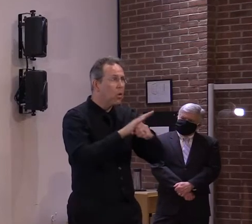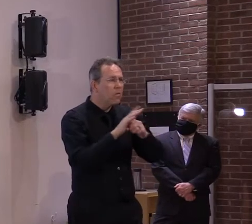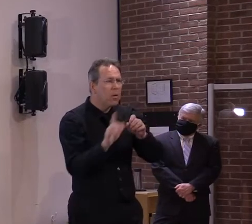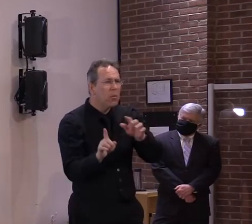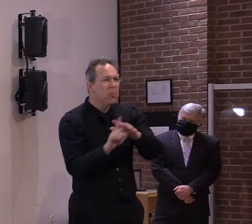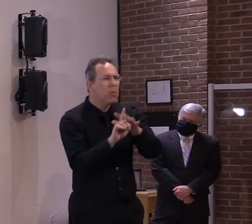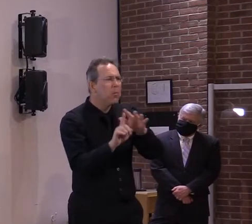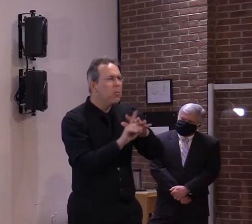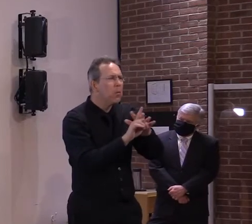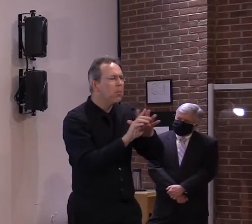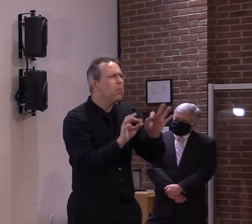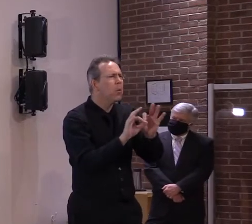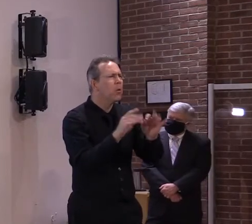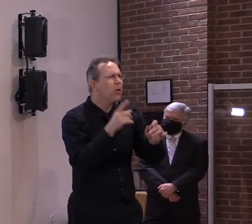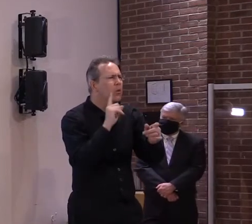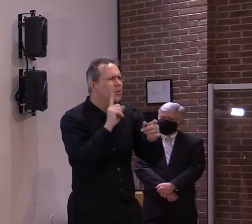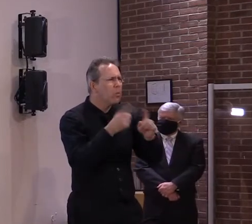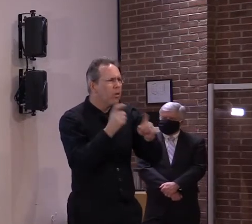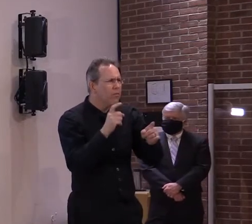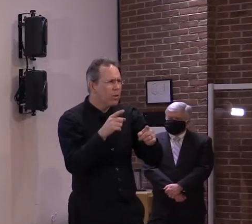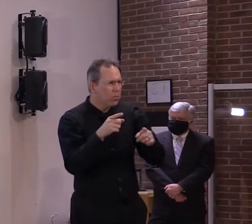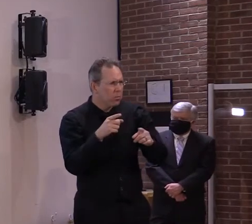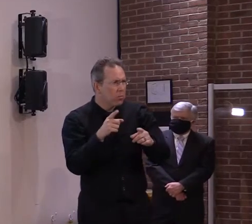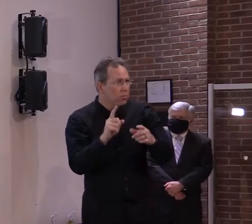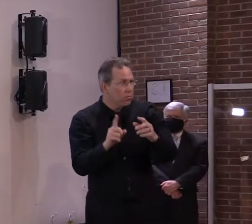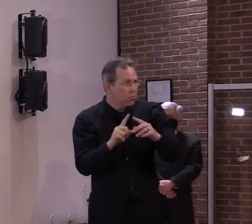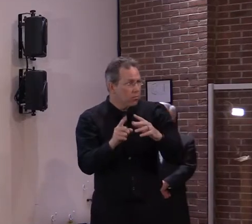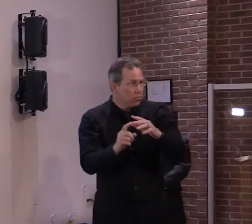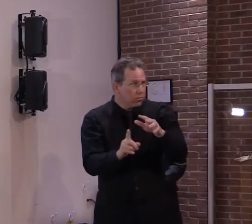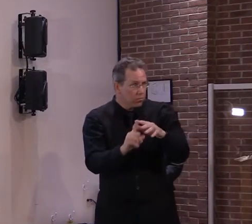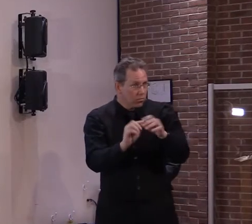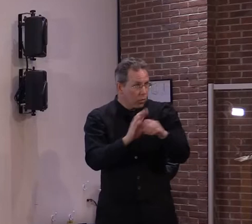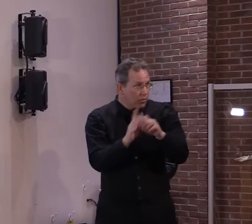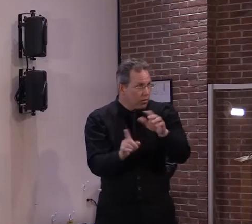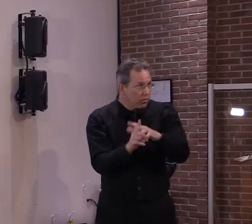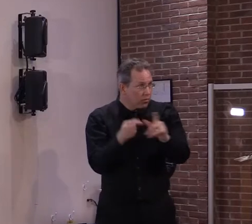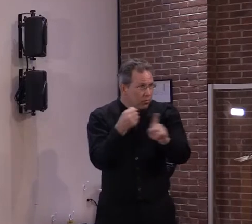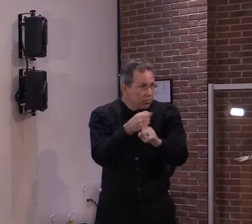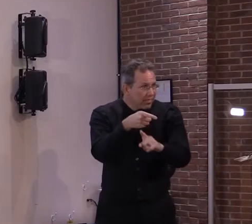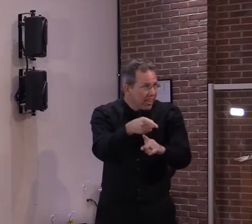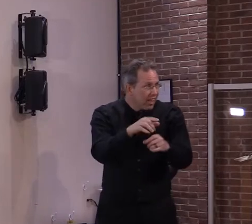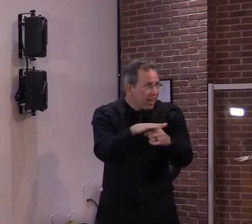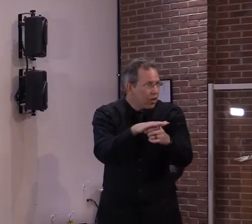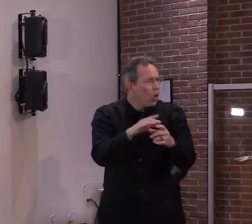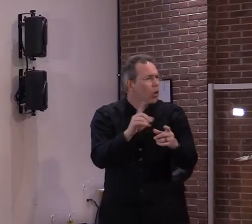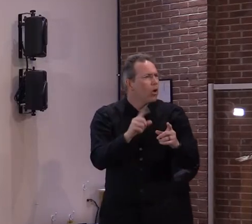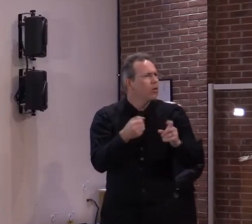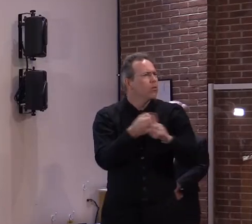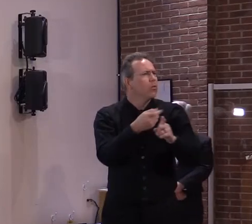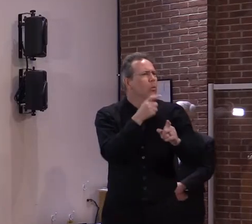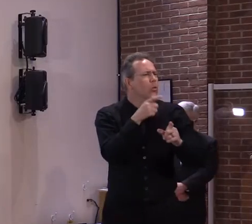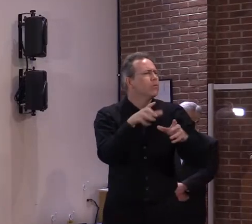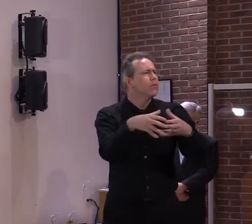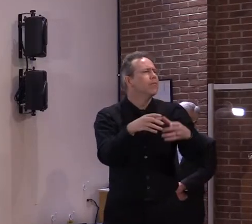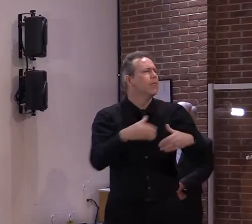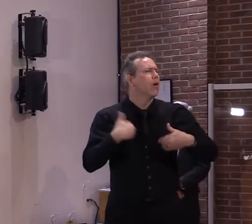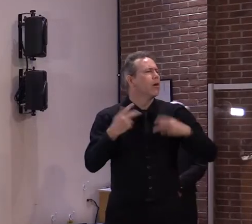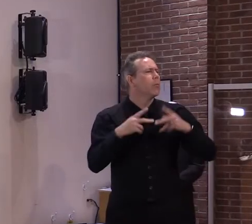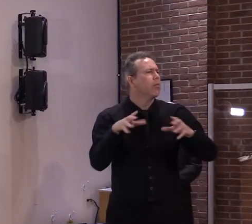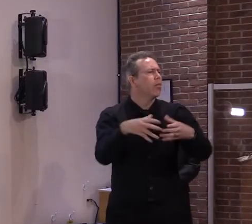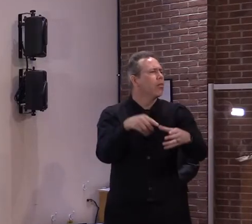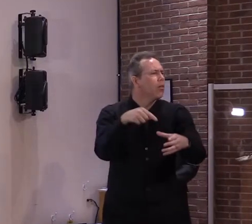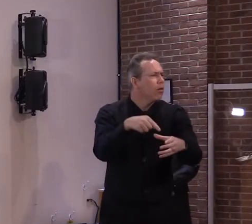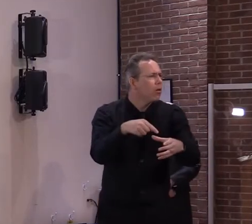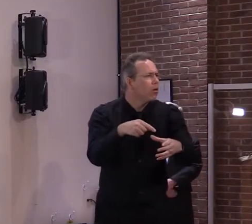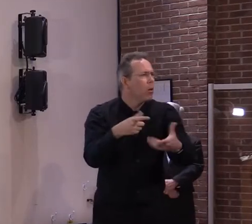to now, where they're in a very younger age group who will be on the verge, if not already, having just received their